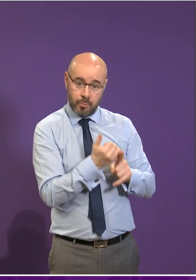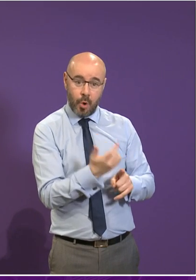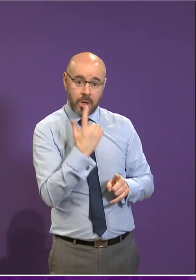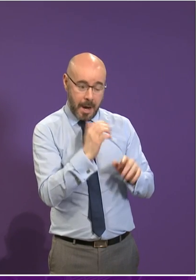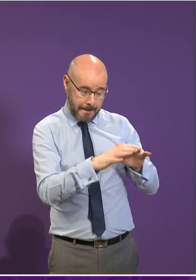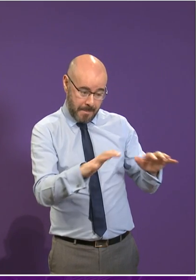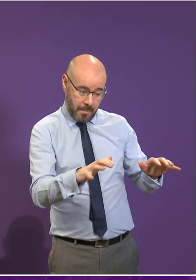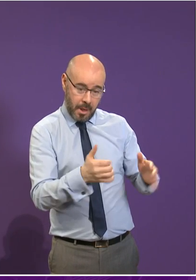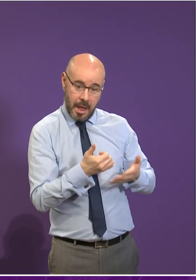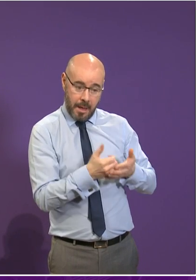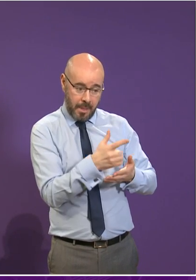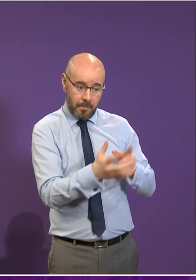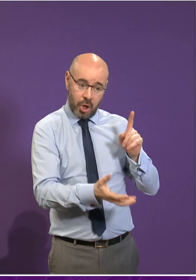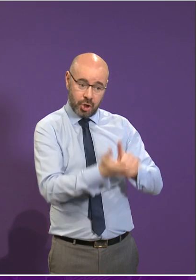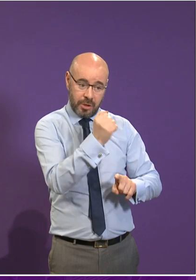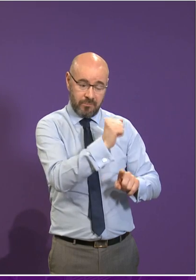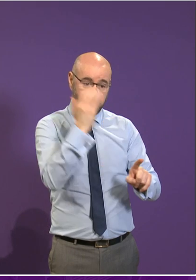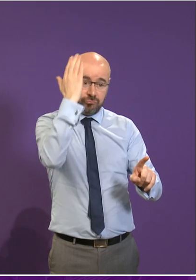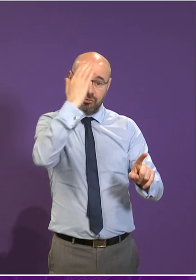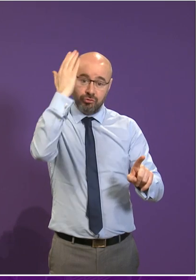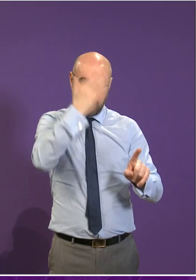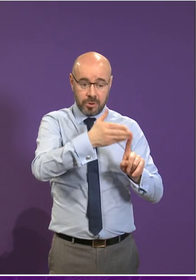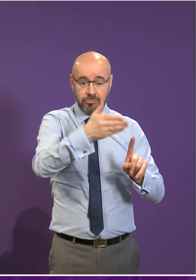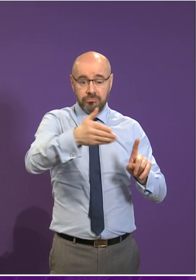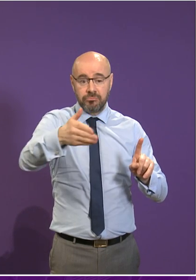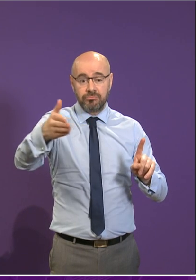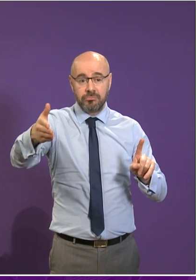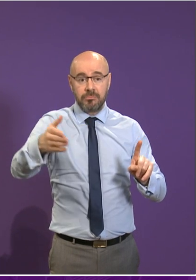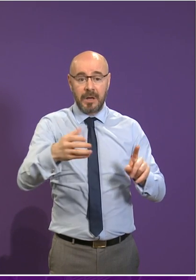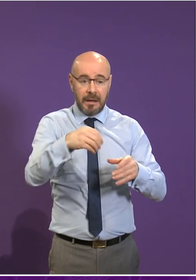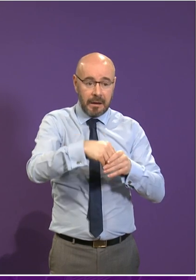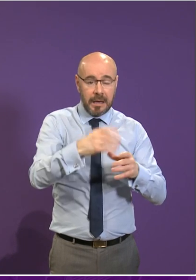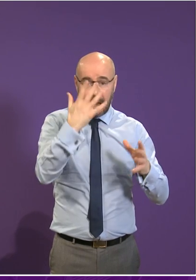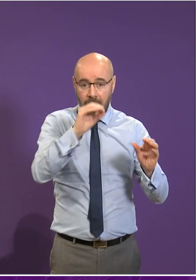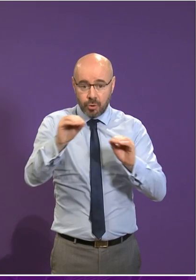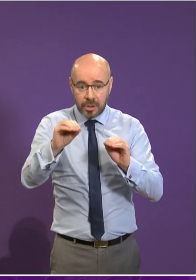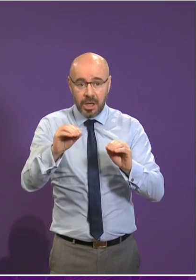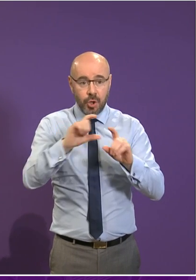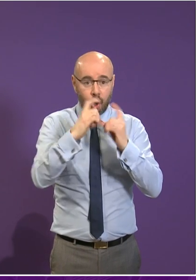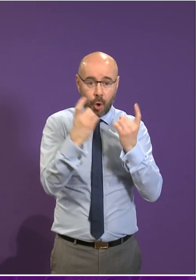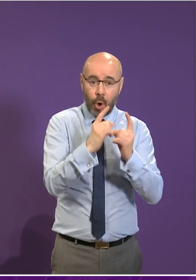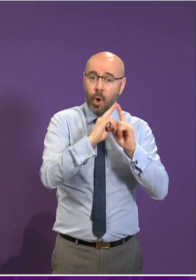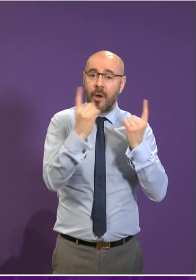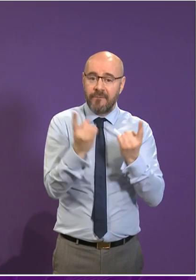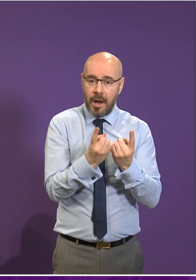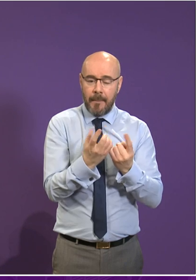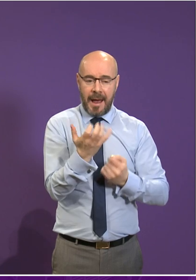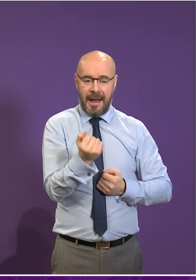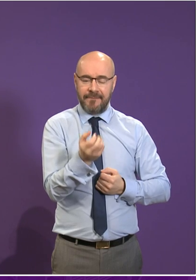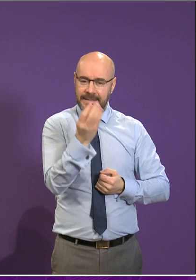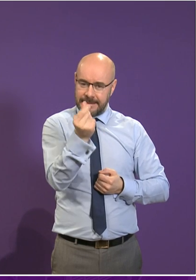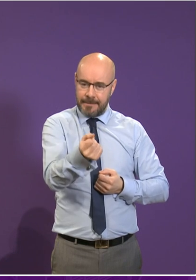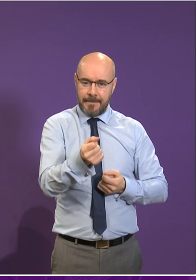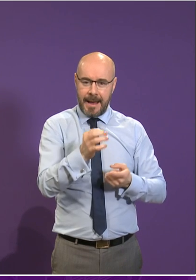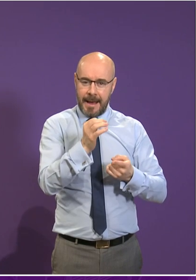pursue, you know, their dreams of participating in higher education, there are, you know, particular actions, and I think